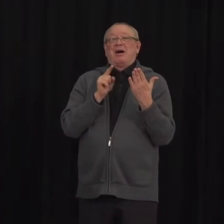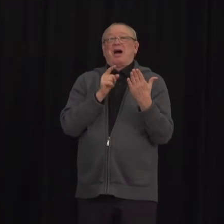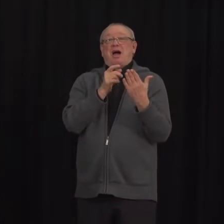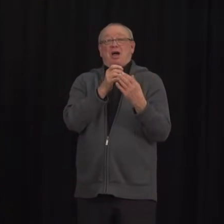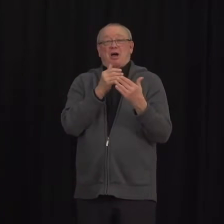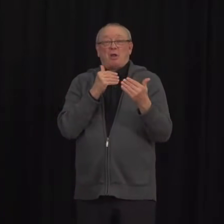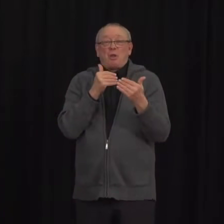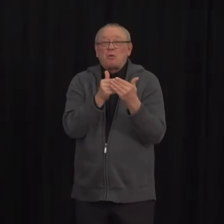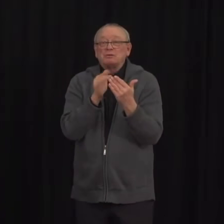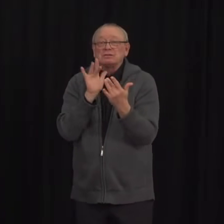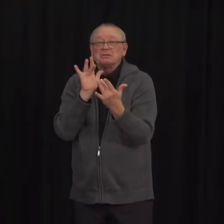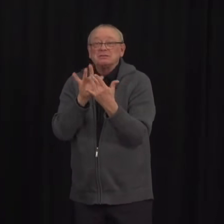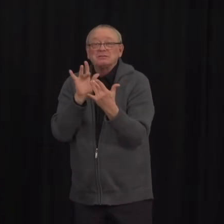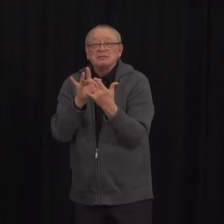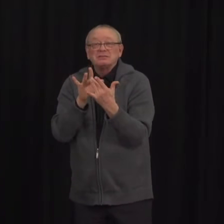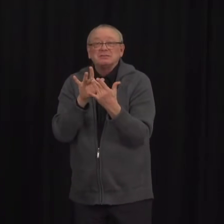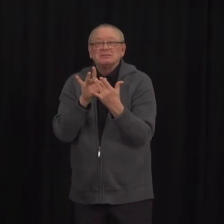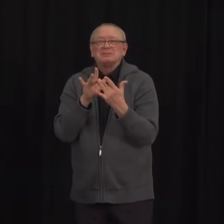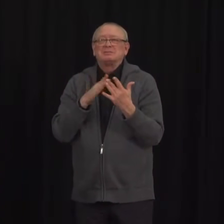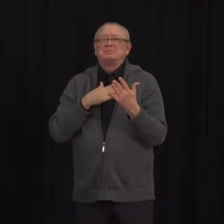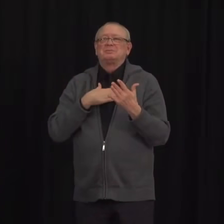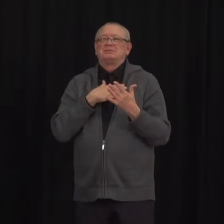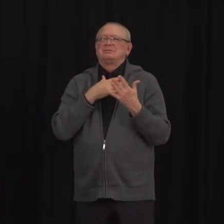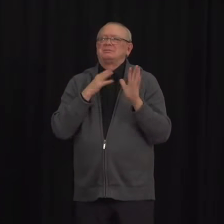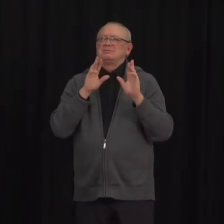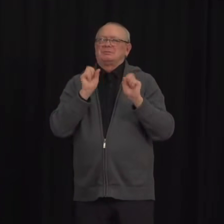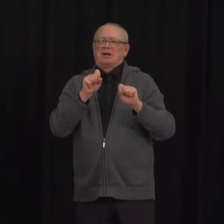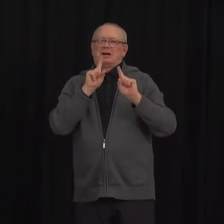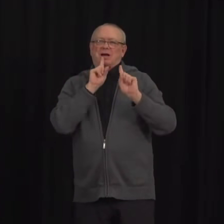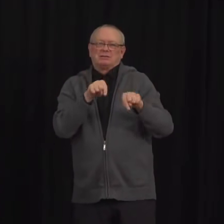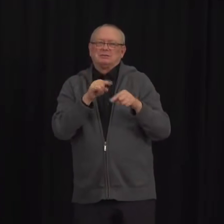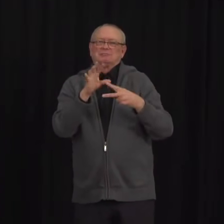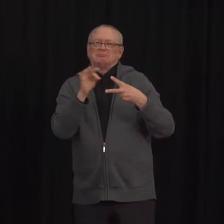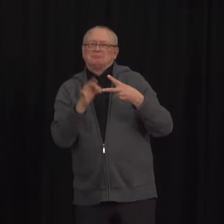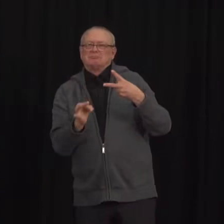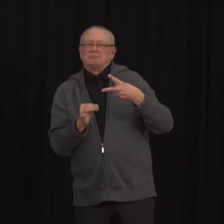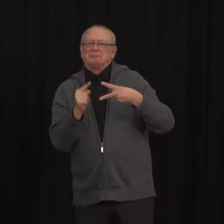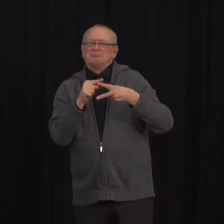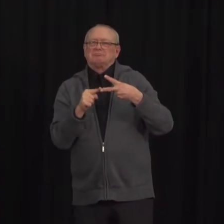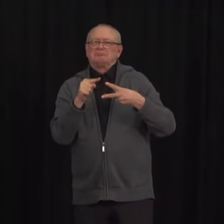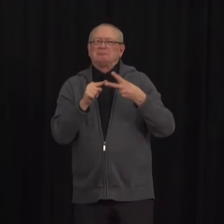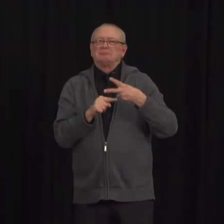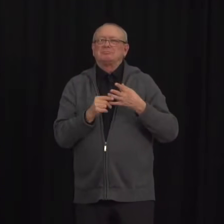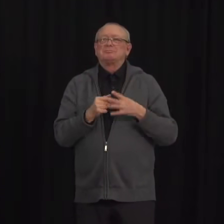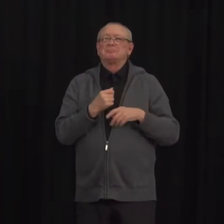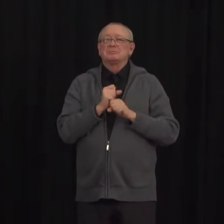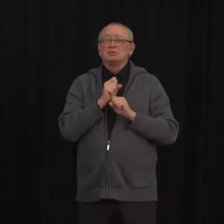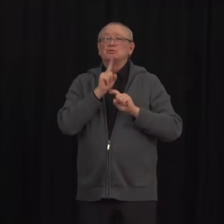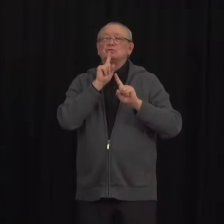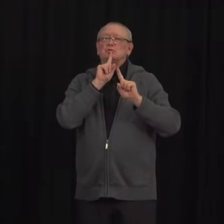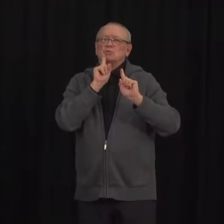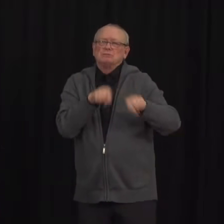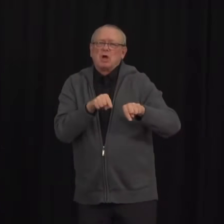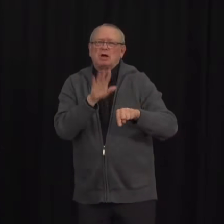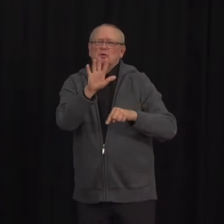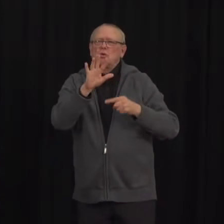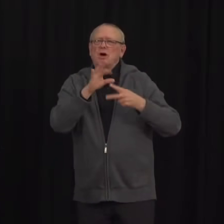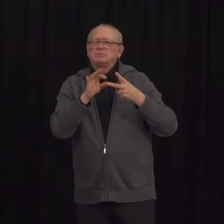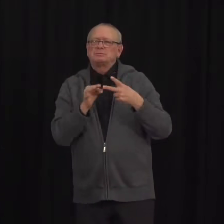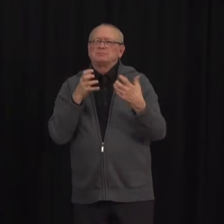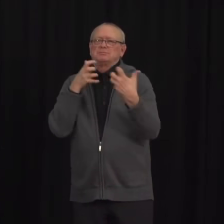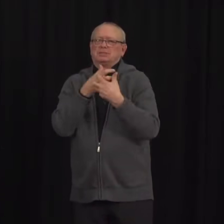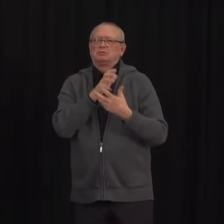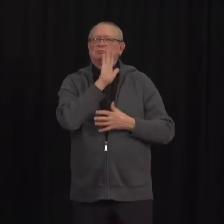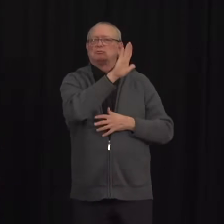COVID case, please note the response options and take the time to respond with the option that matches your